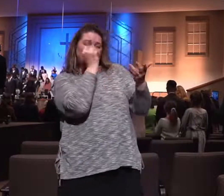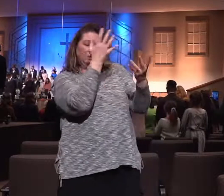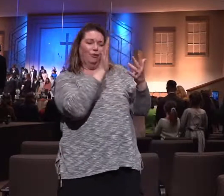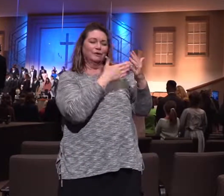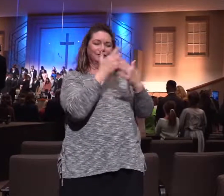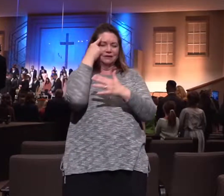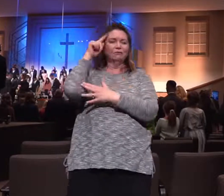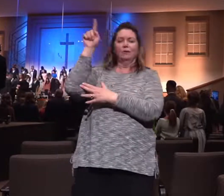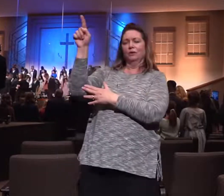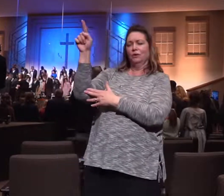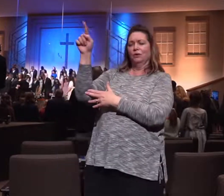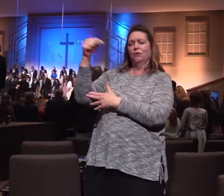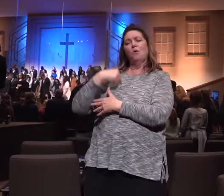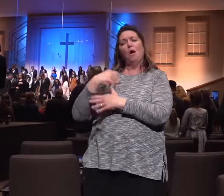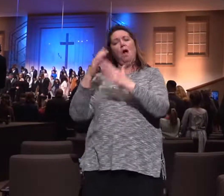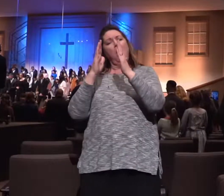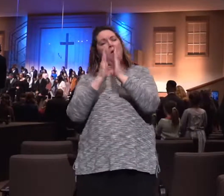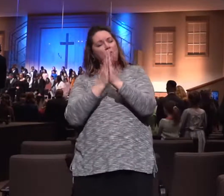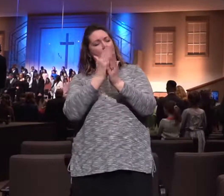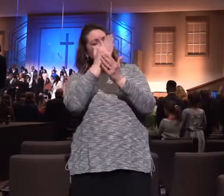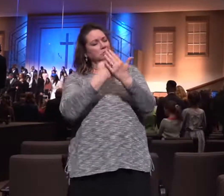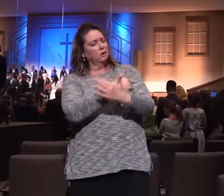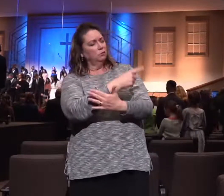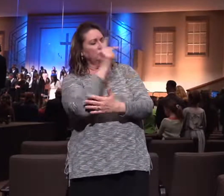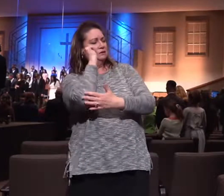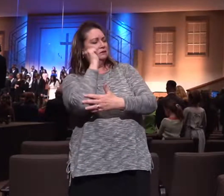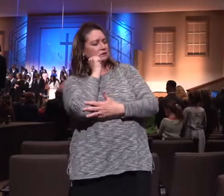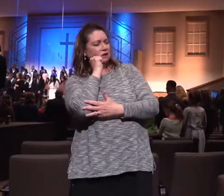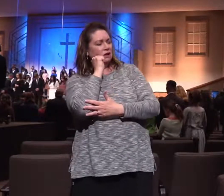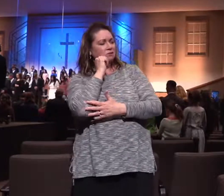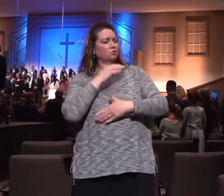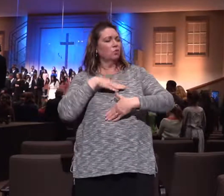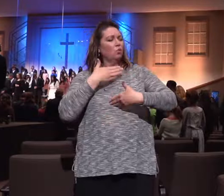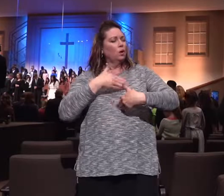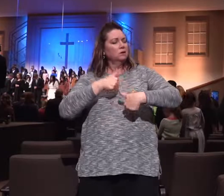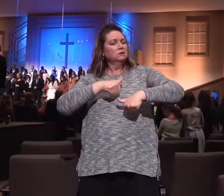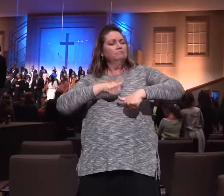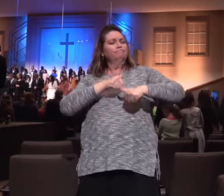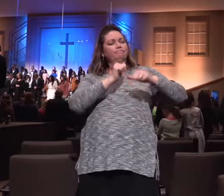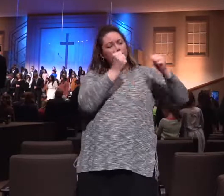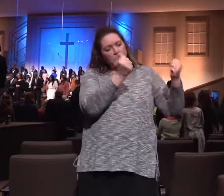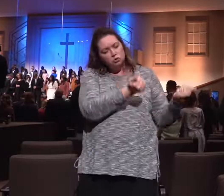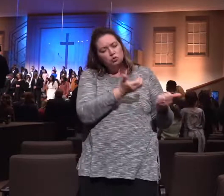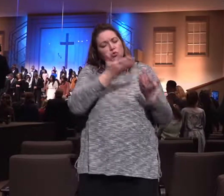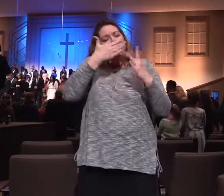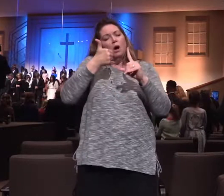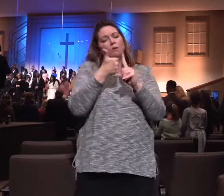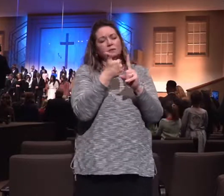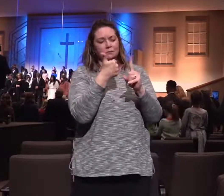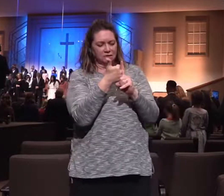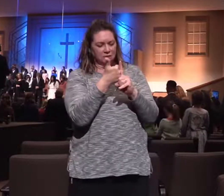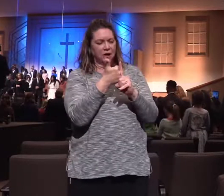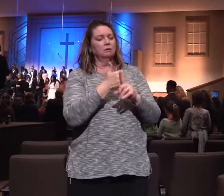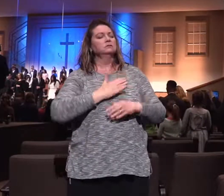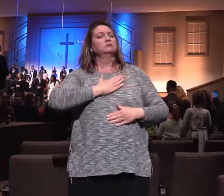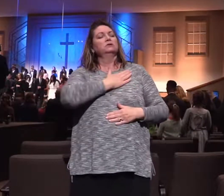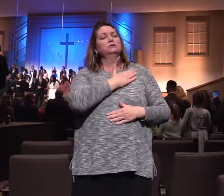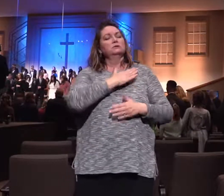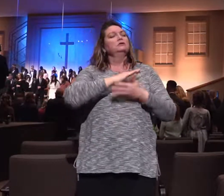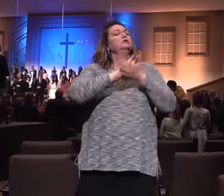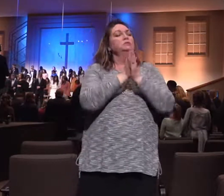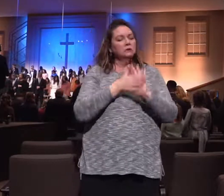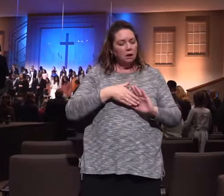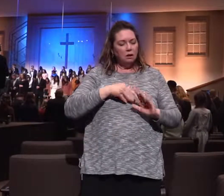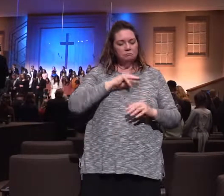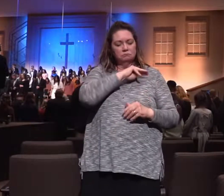I pray that some of these teenagers would surrender their lives to be missionaries and that they would begin to think